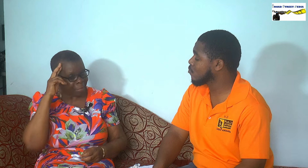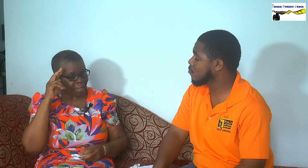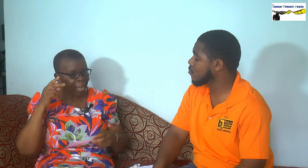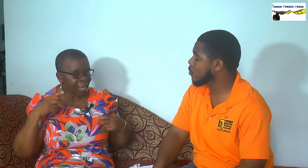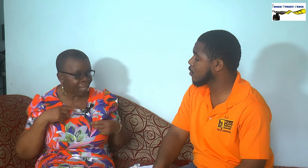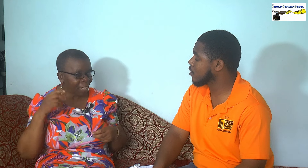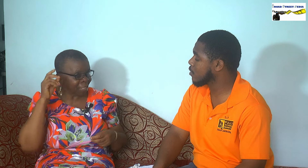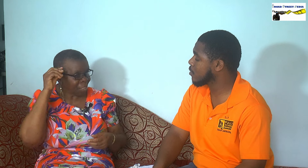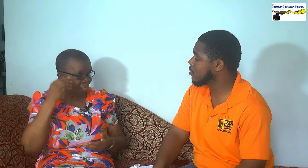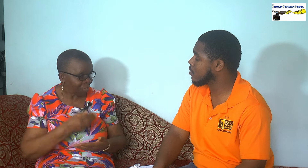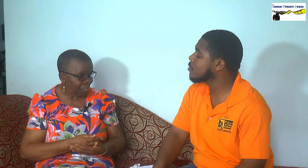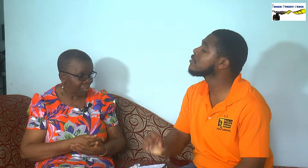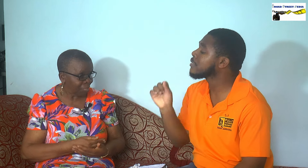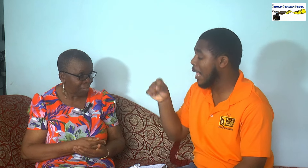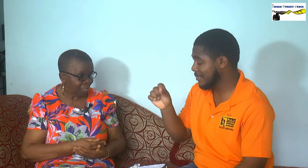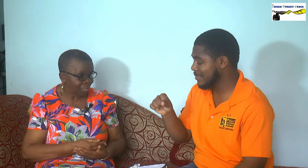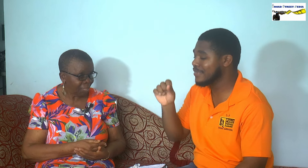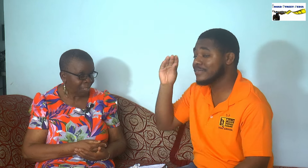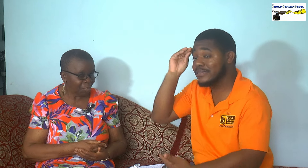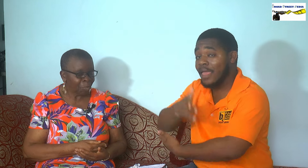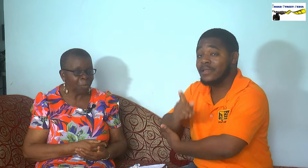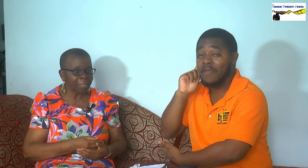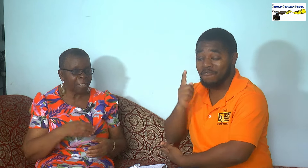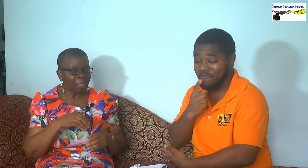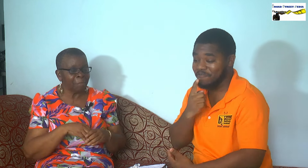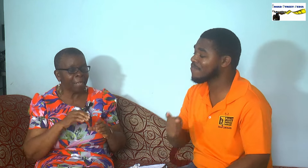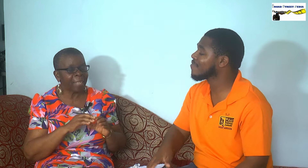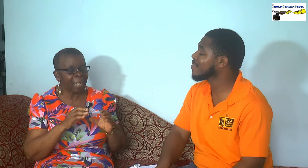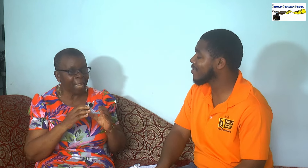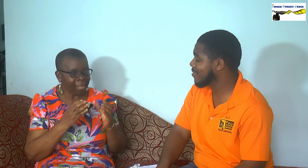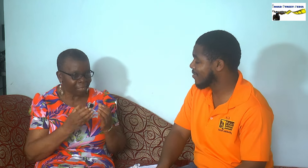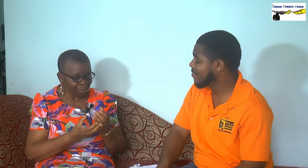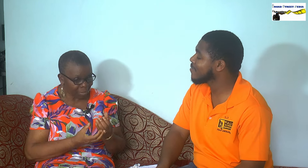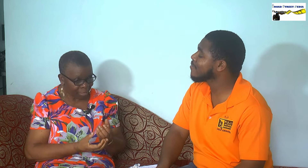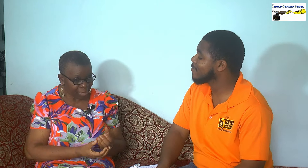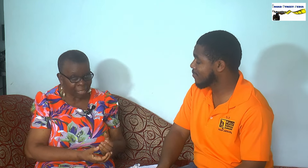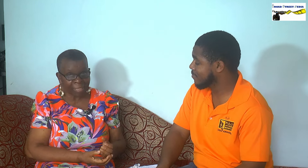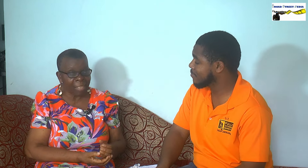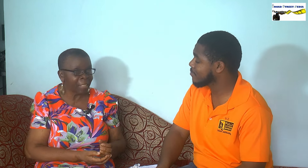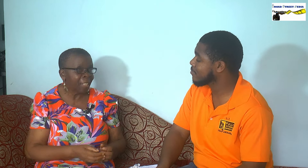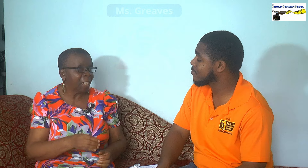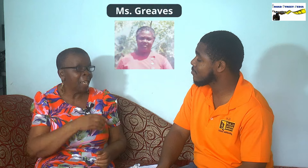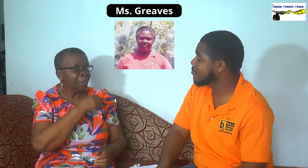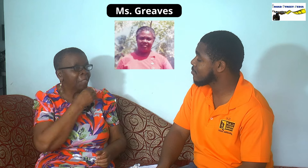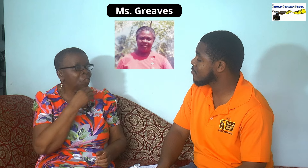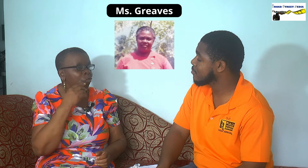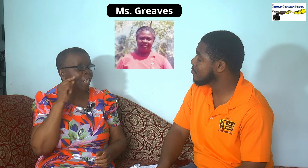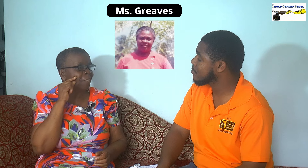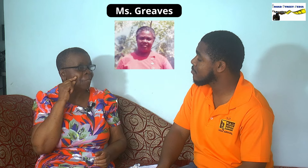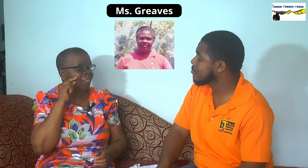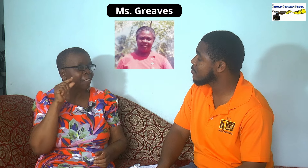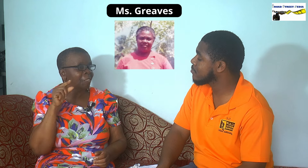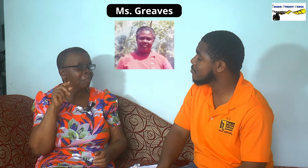Ramsey had a son. Yes. Was in my class. My class. And Miss Graves